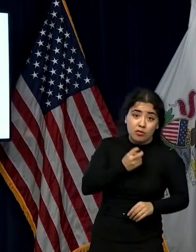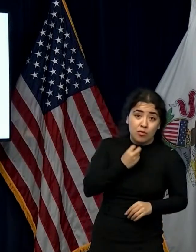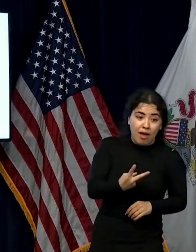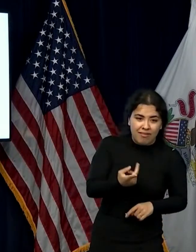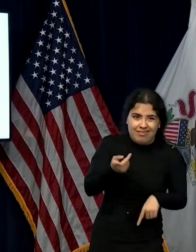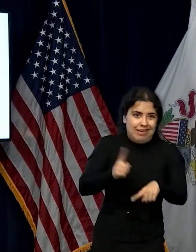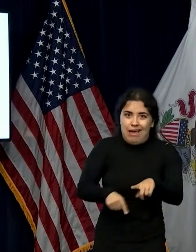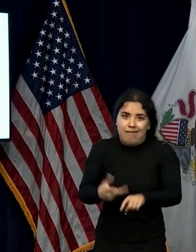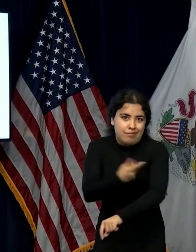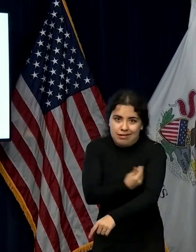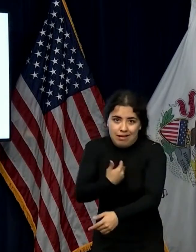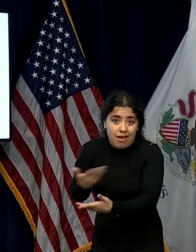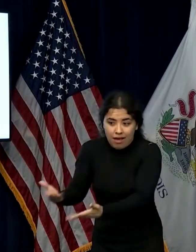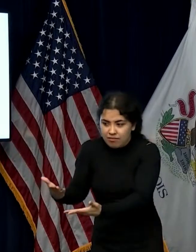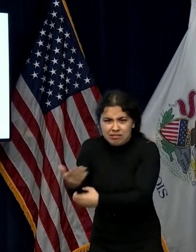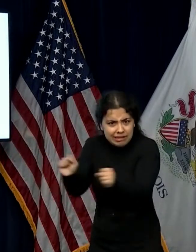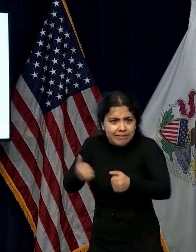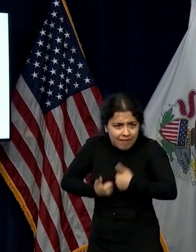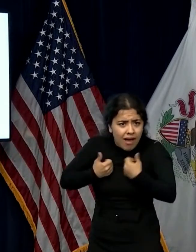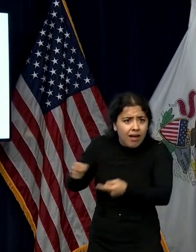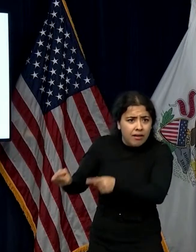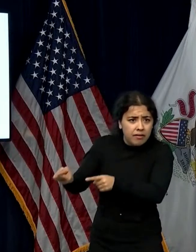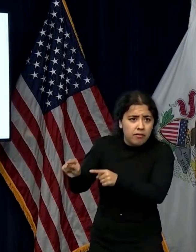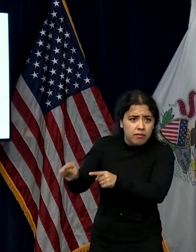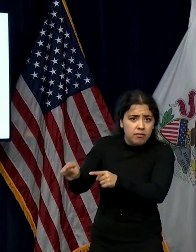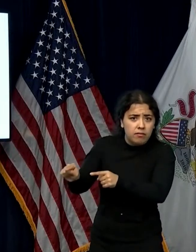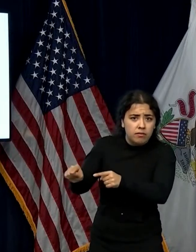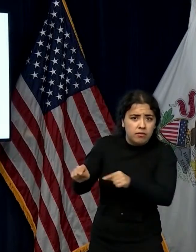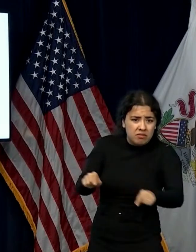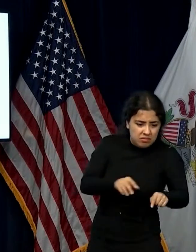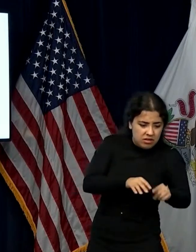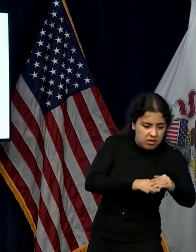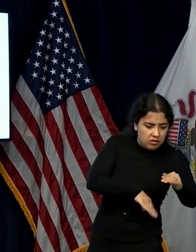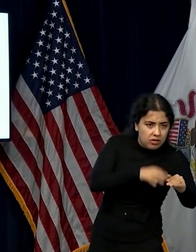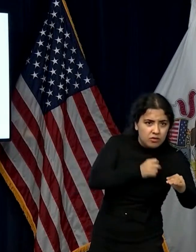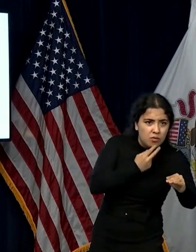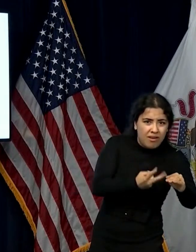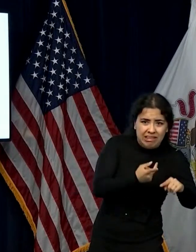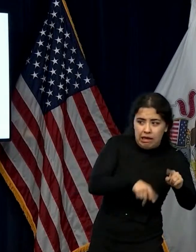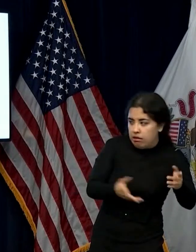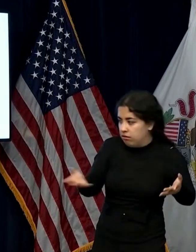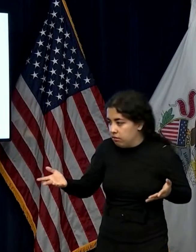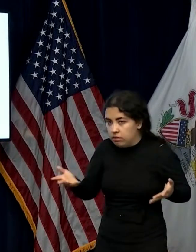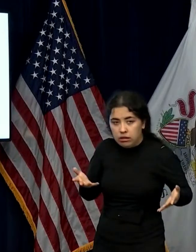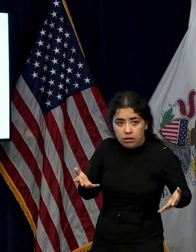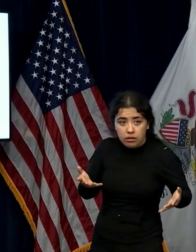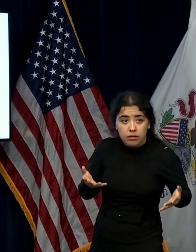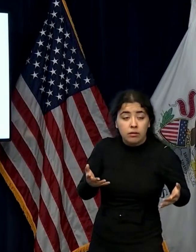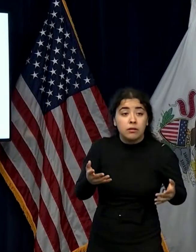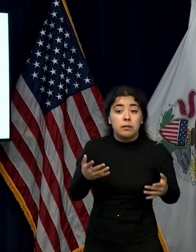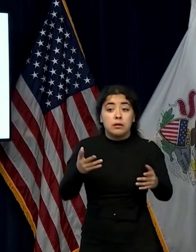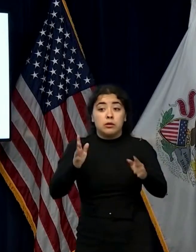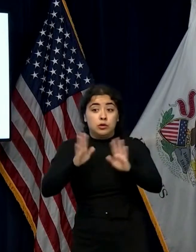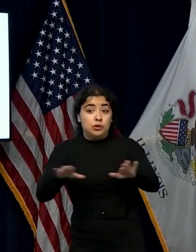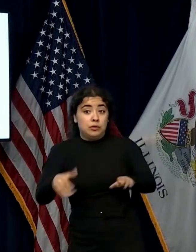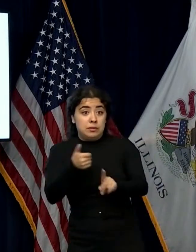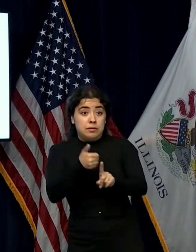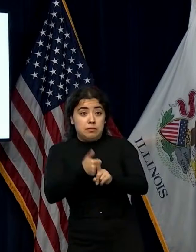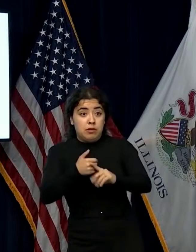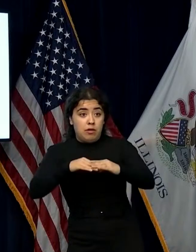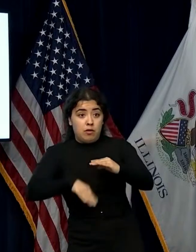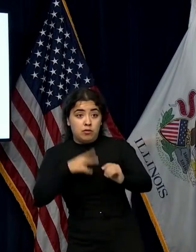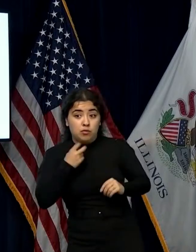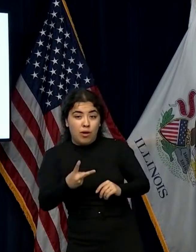have access to this life-saving tool. And the clinical trials for those younger than 12 are